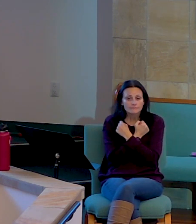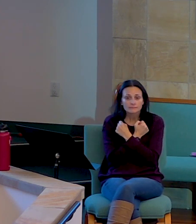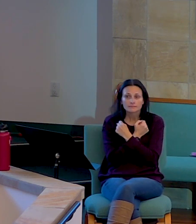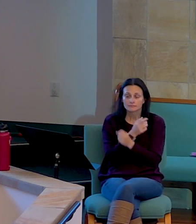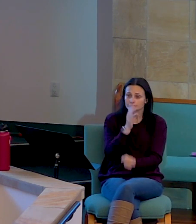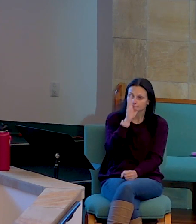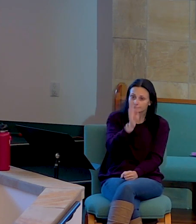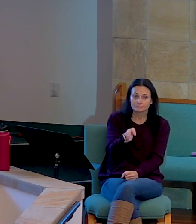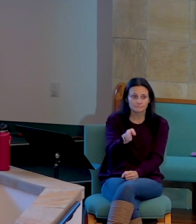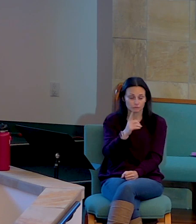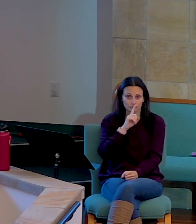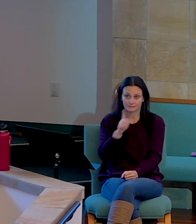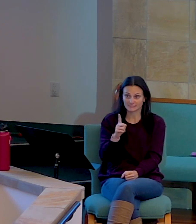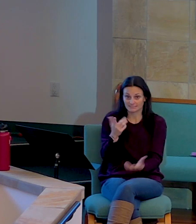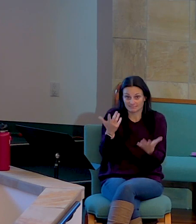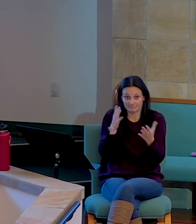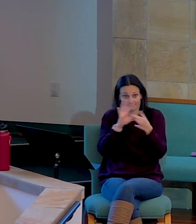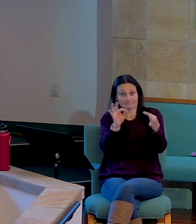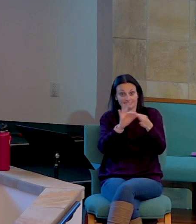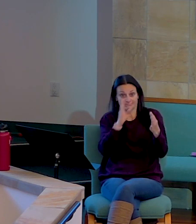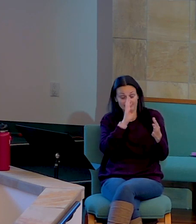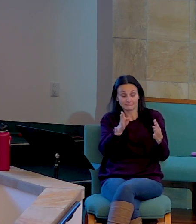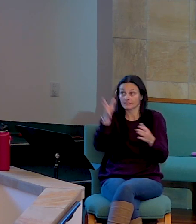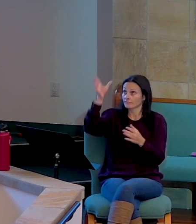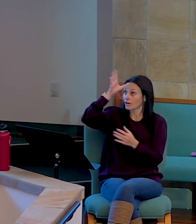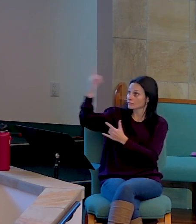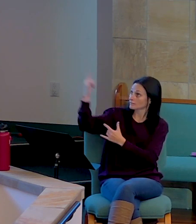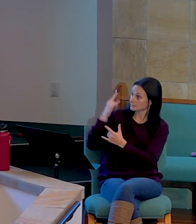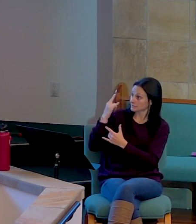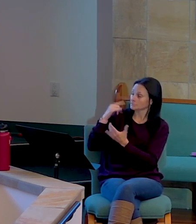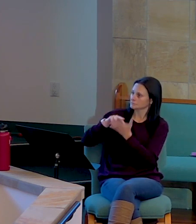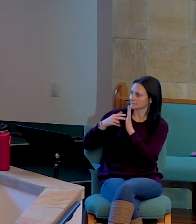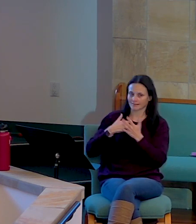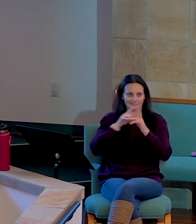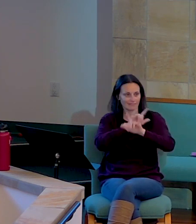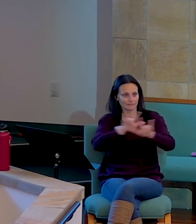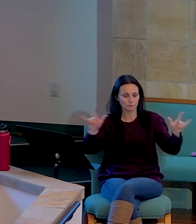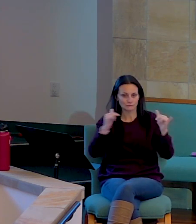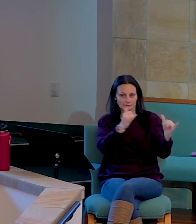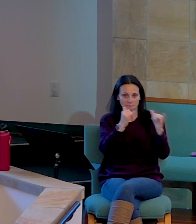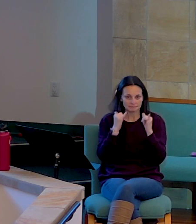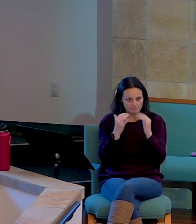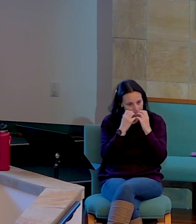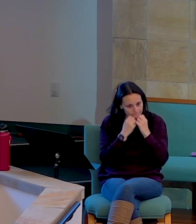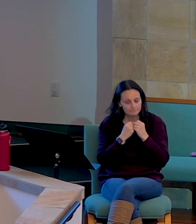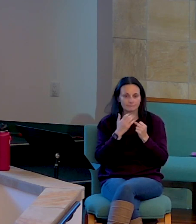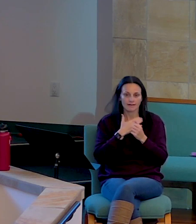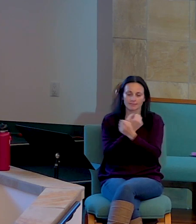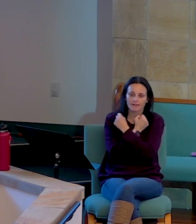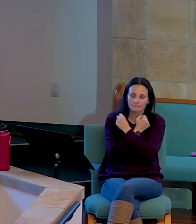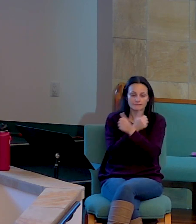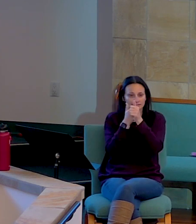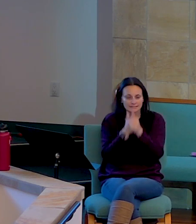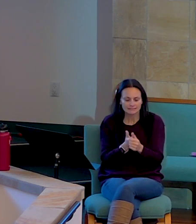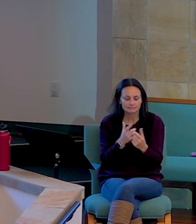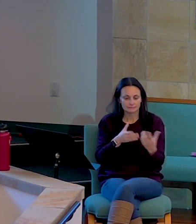out, undramatic kind of statement. As the Father has loved me, so I have loved you. Abide in my love. To abide is to live